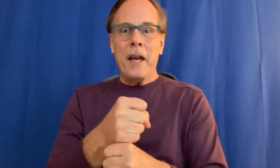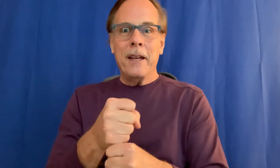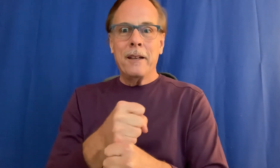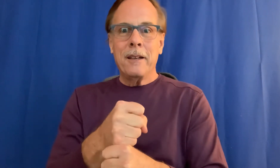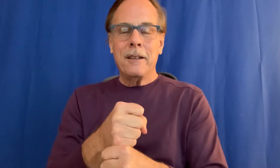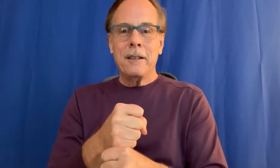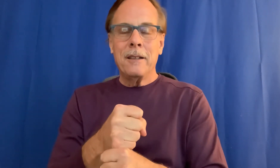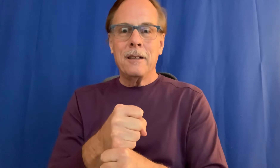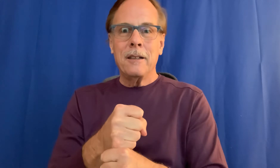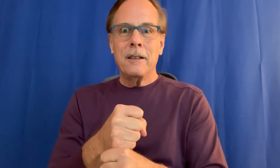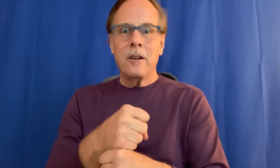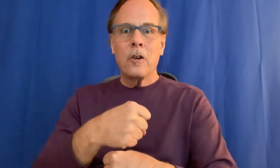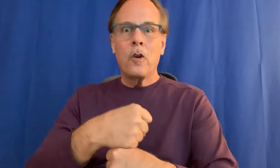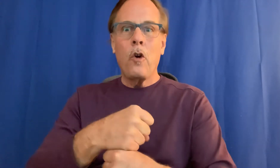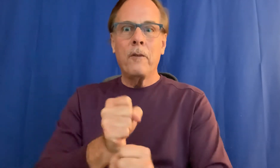Make coffee.